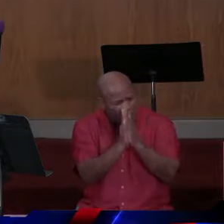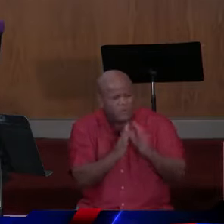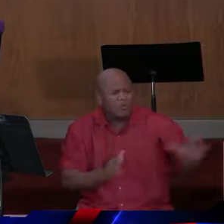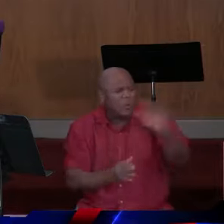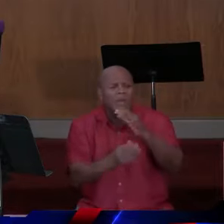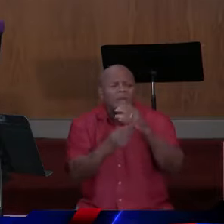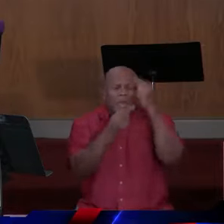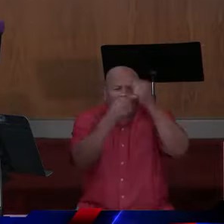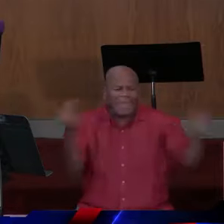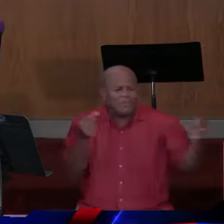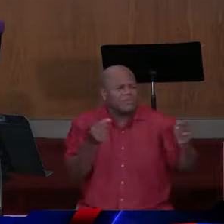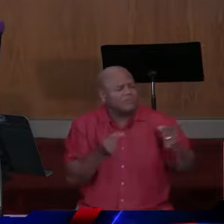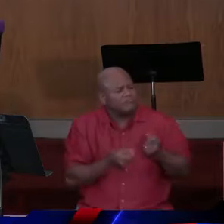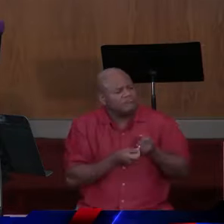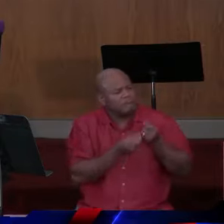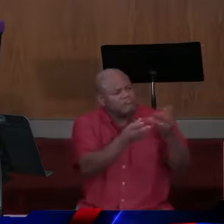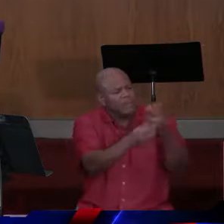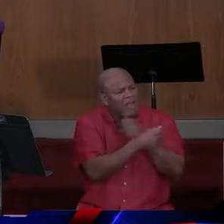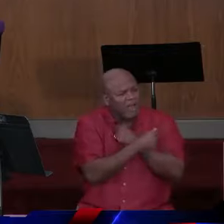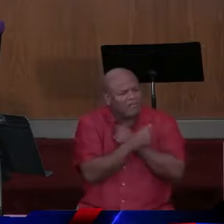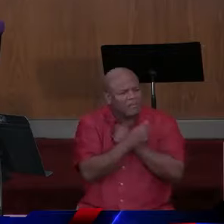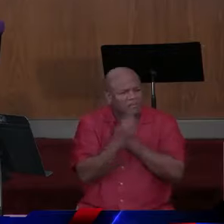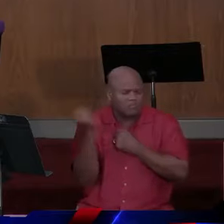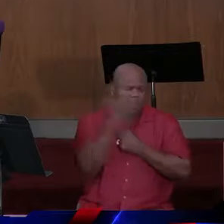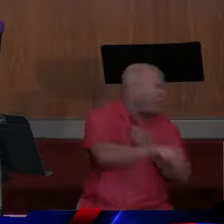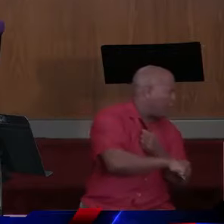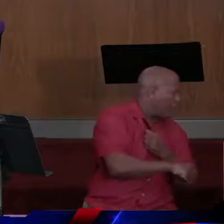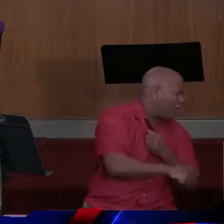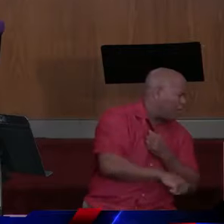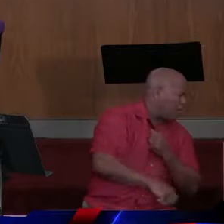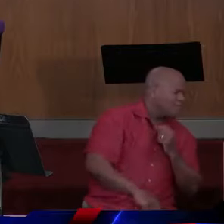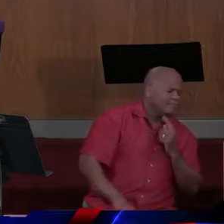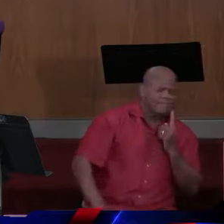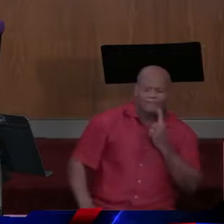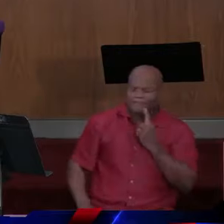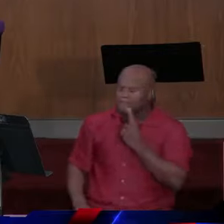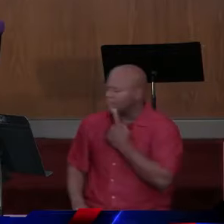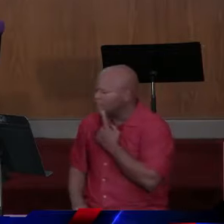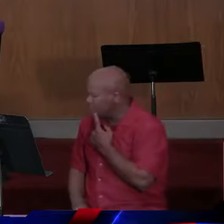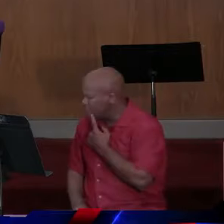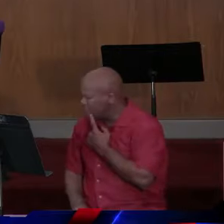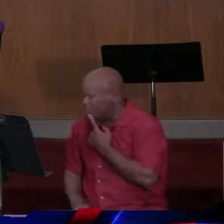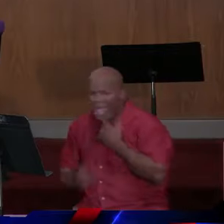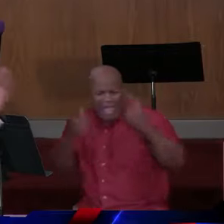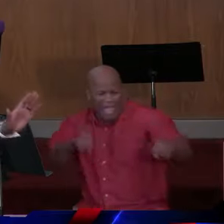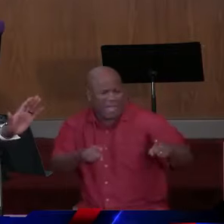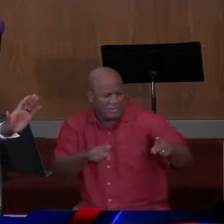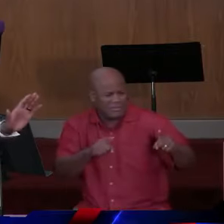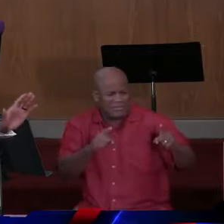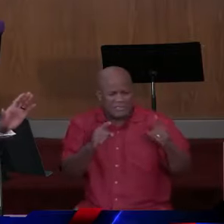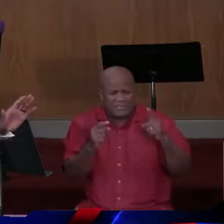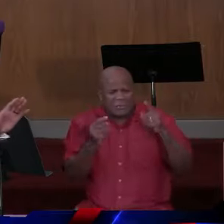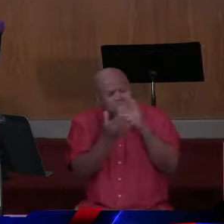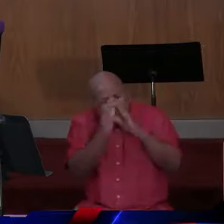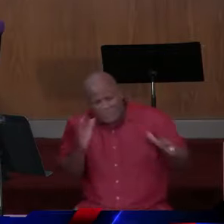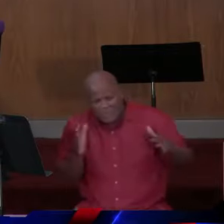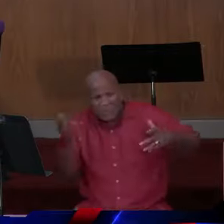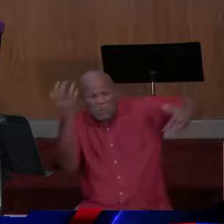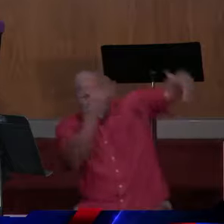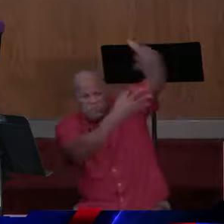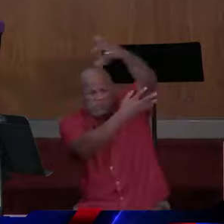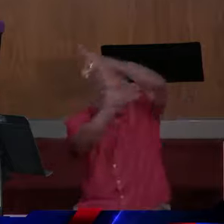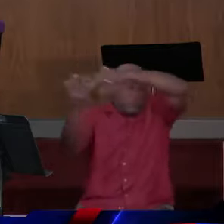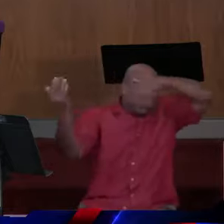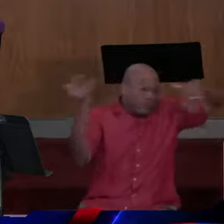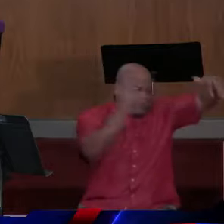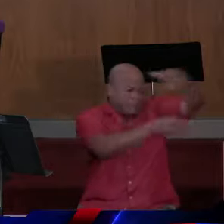enemies and turn the other cheek and have peace in the midst of the storm. I tell you, there's a synthesis of opposites. No matter